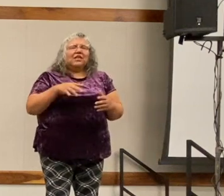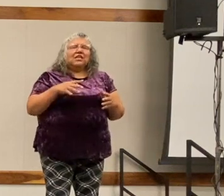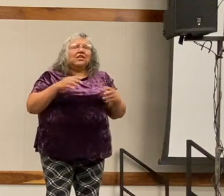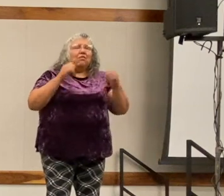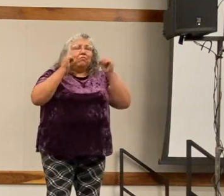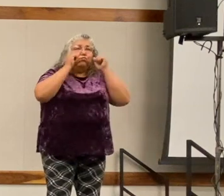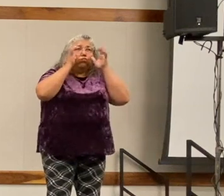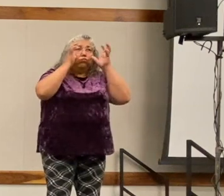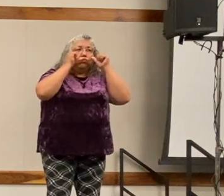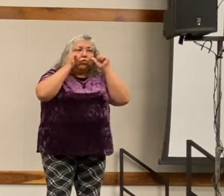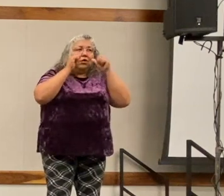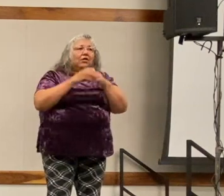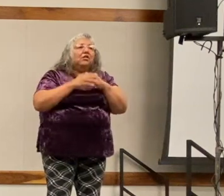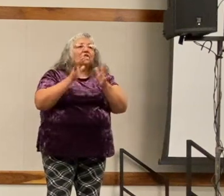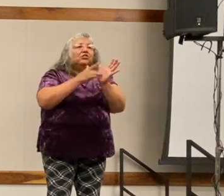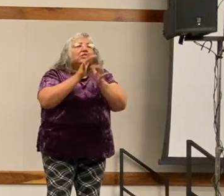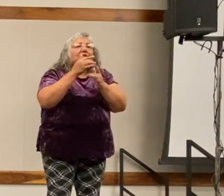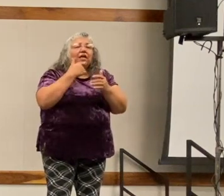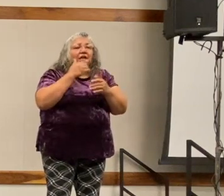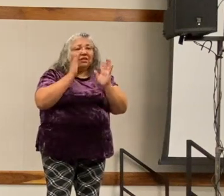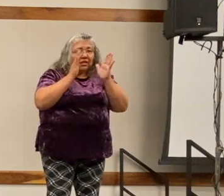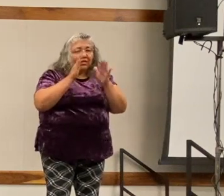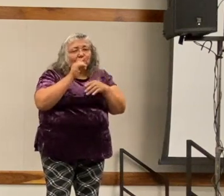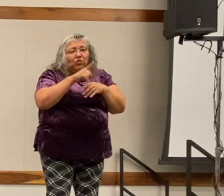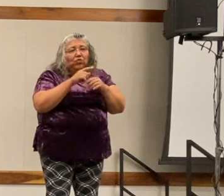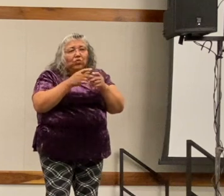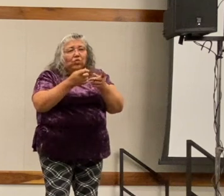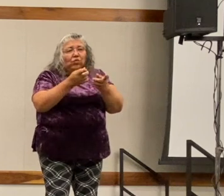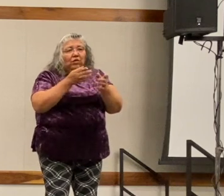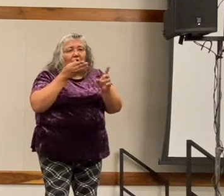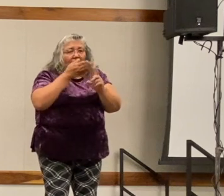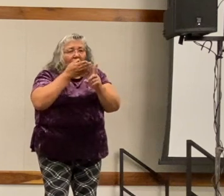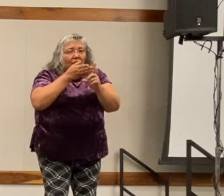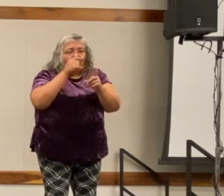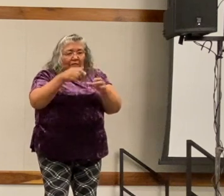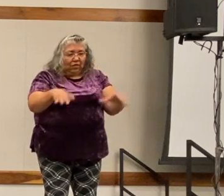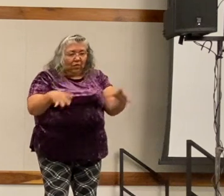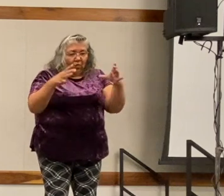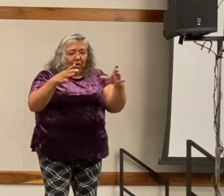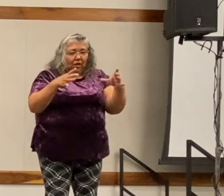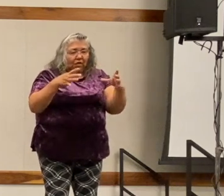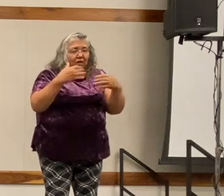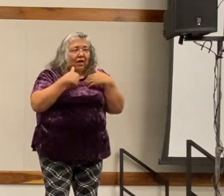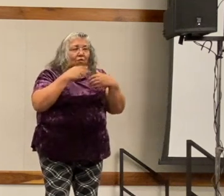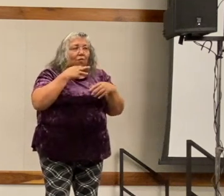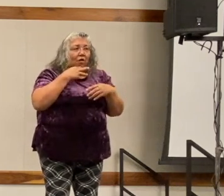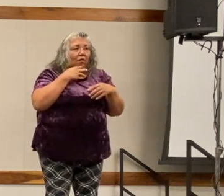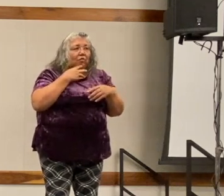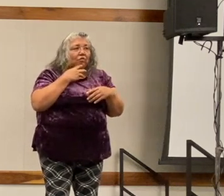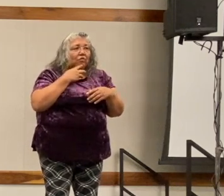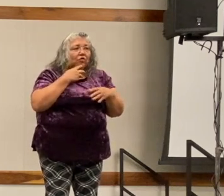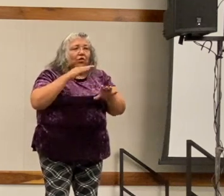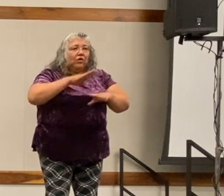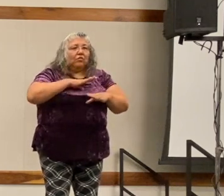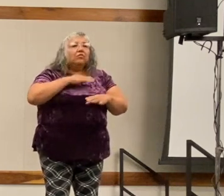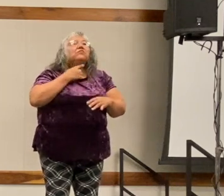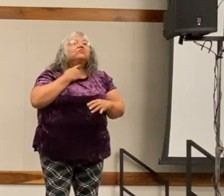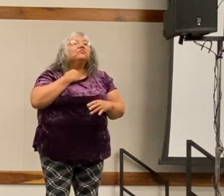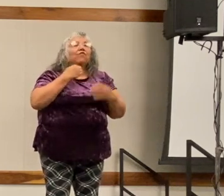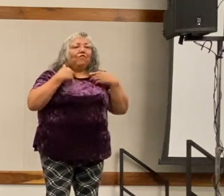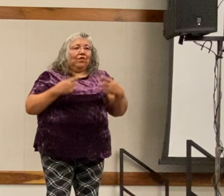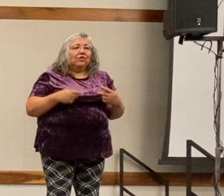profound. Jesus says, "Listen, you keep coming back to this well to draw water to quench your physical